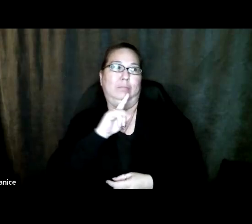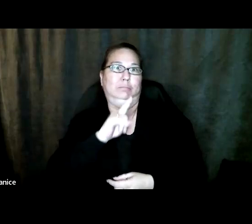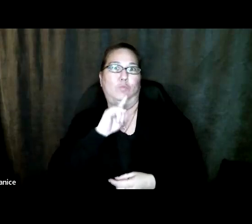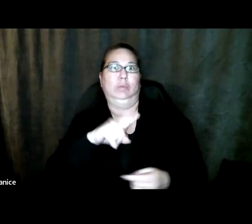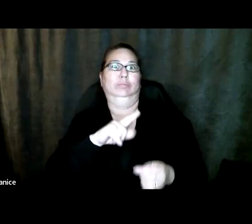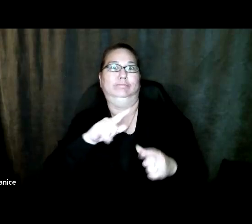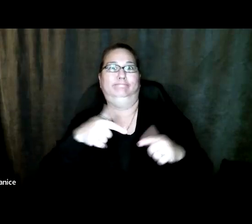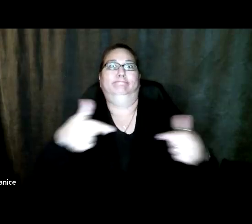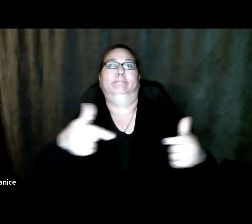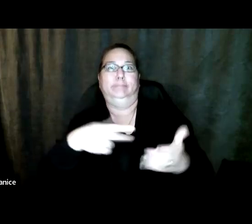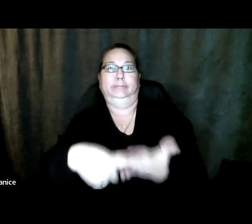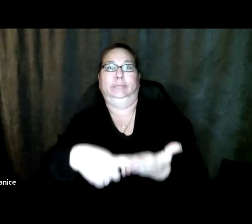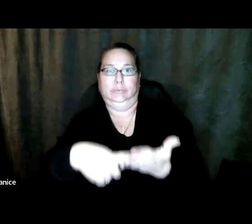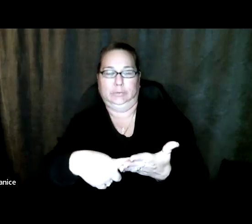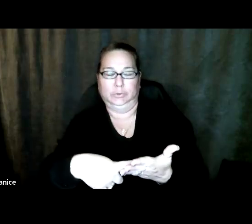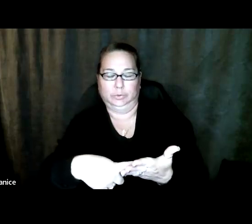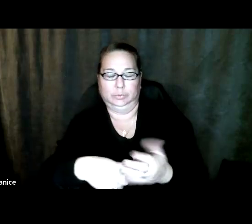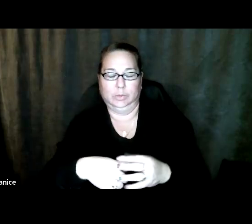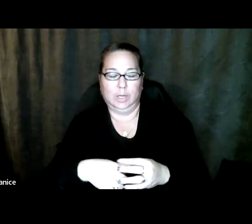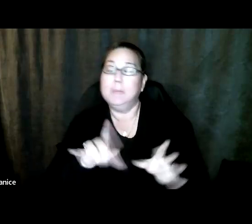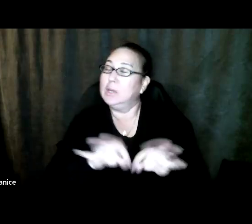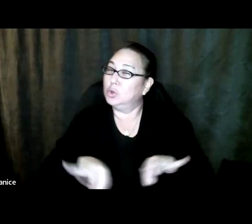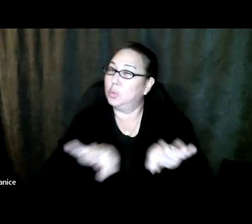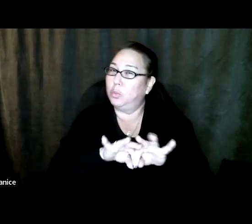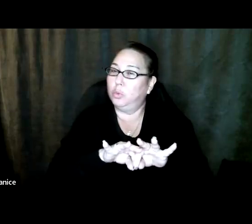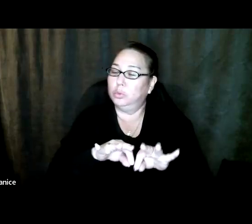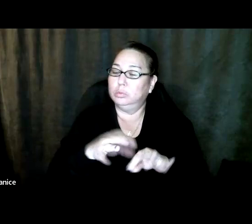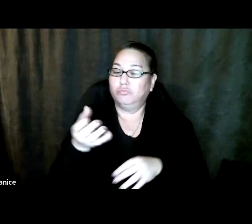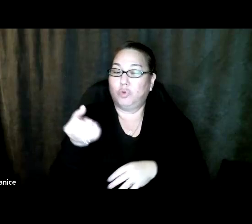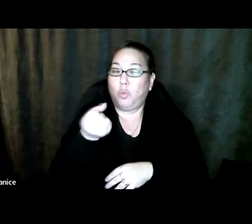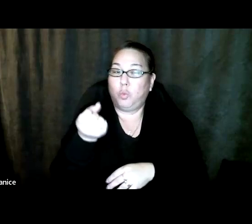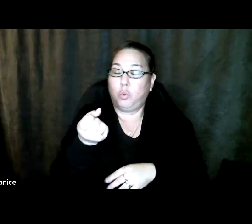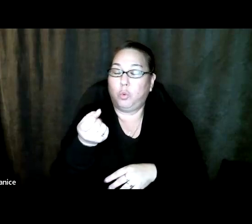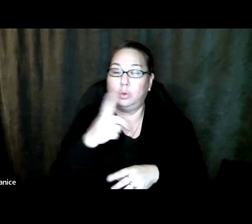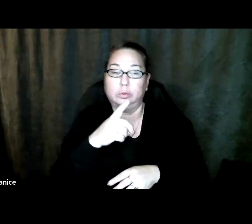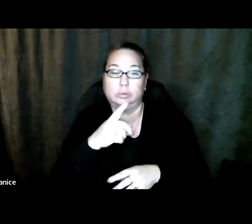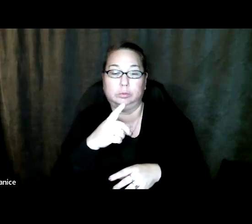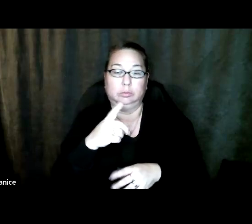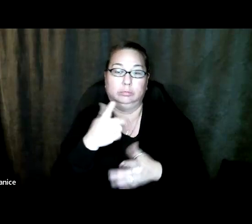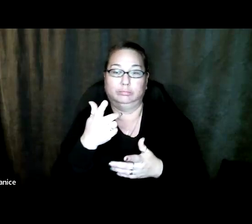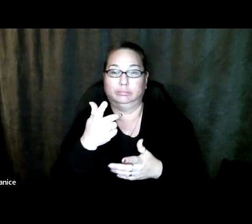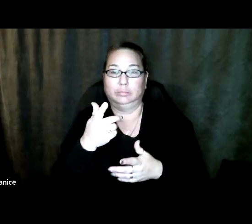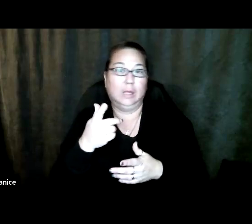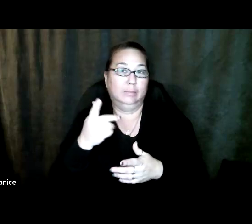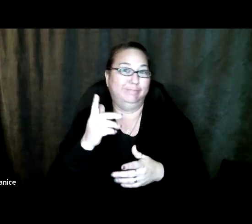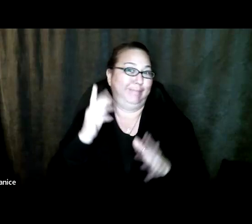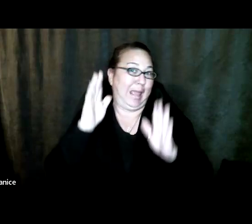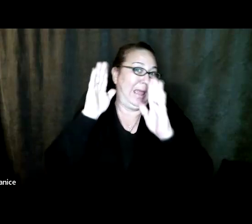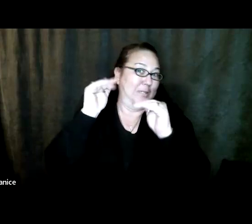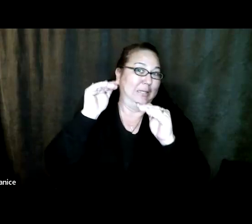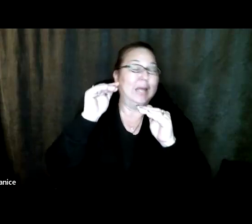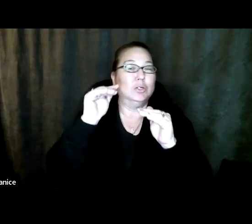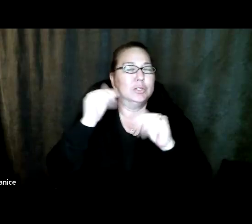this as well. It's important to uphold high expectations to ensure that our young people are graduating the